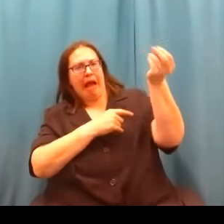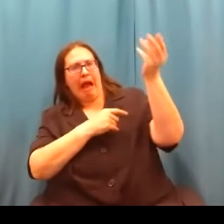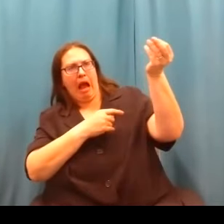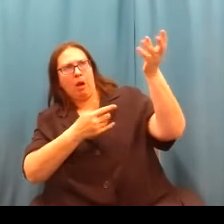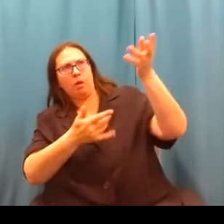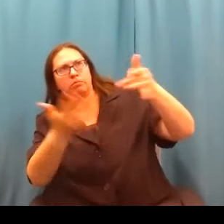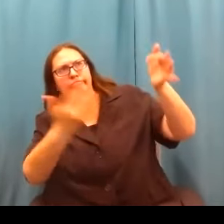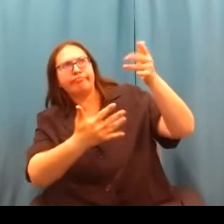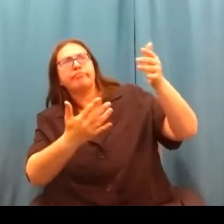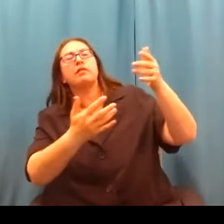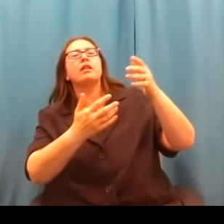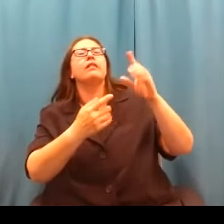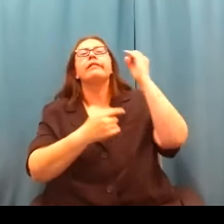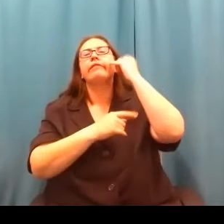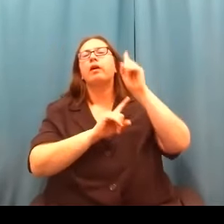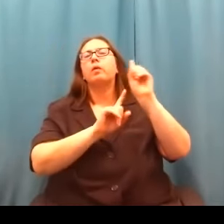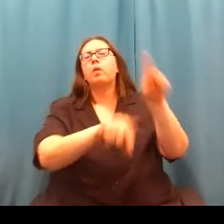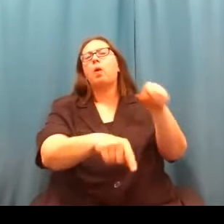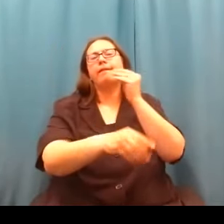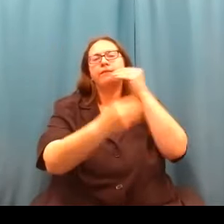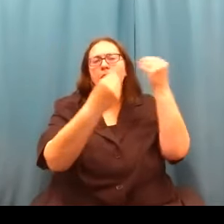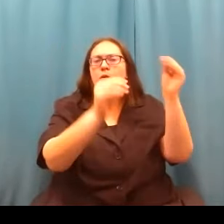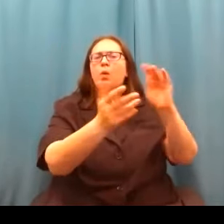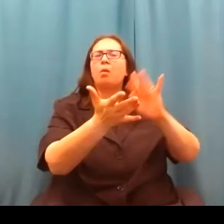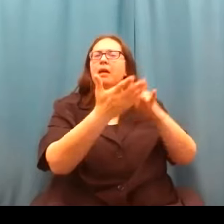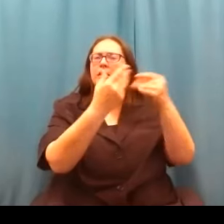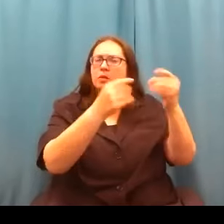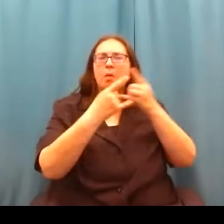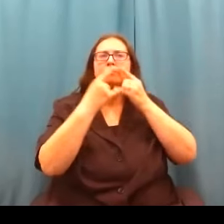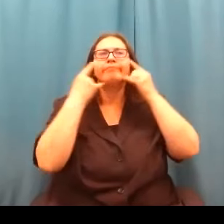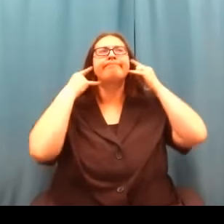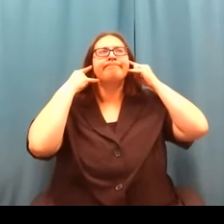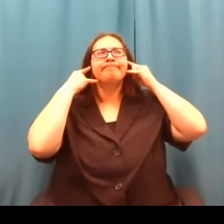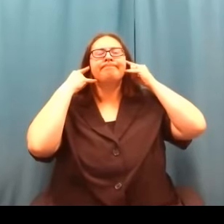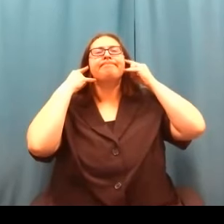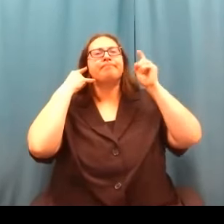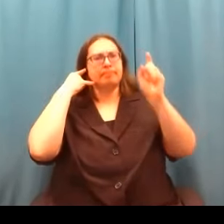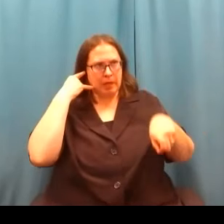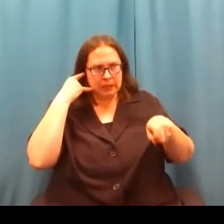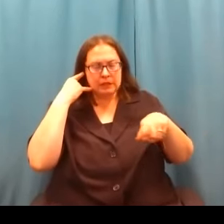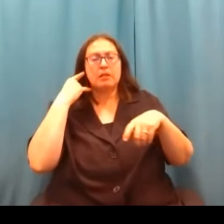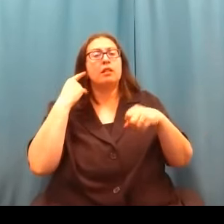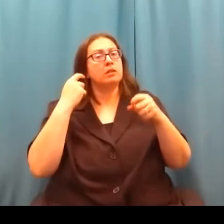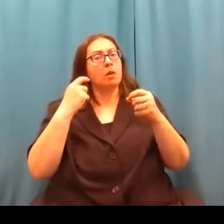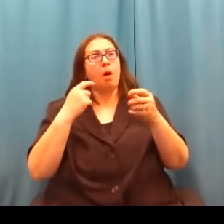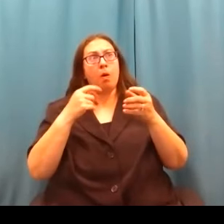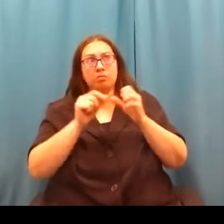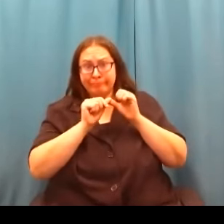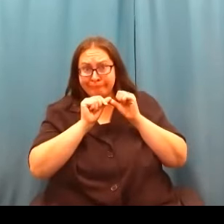the grocery store, to the pharmacy, etc. And so those things are going to be with us for a while. I